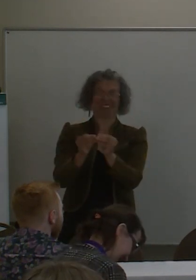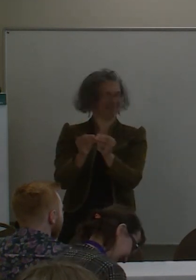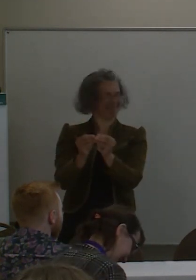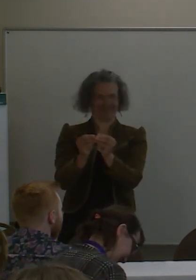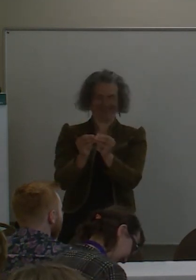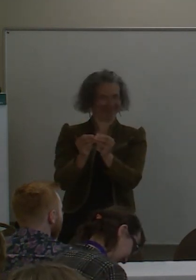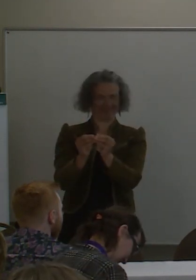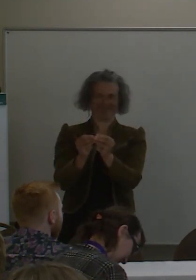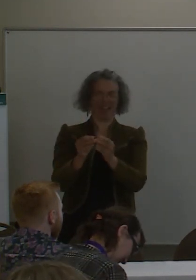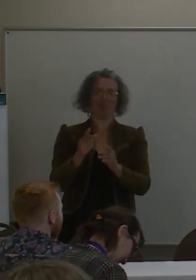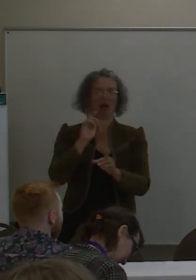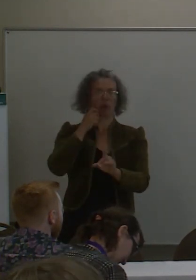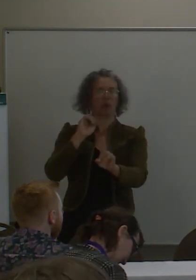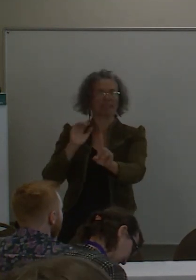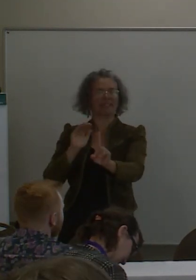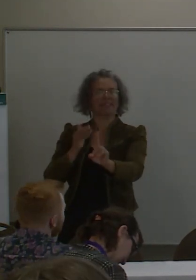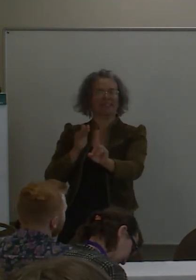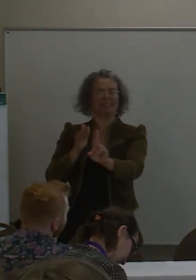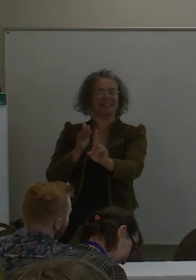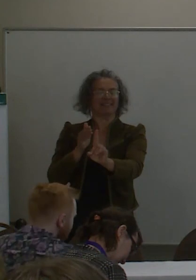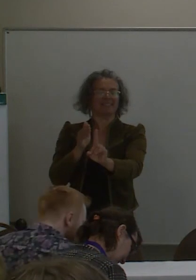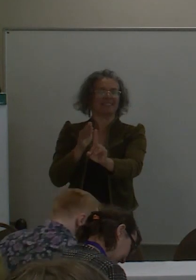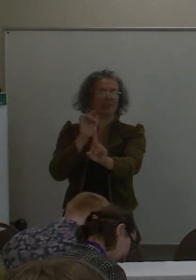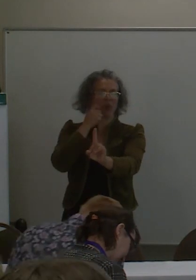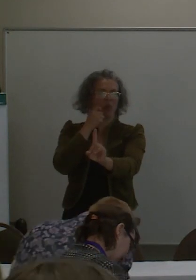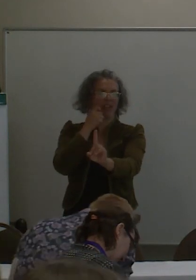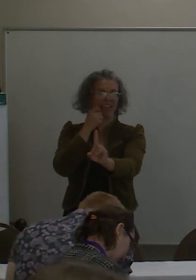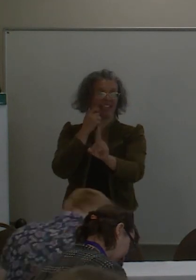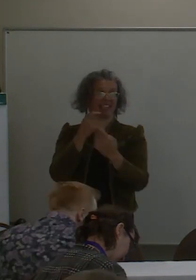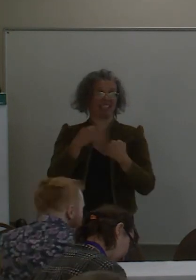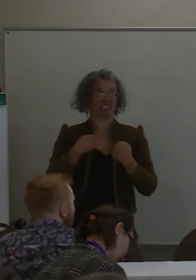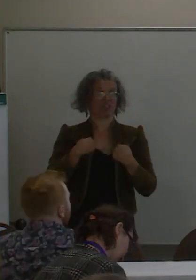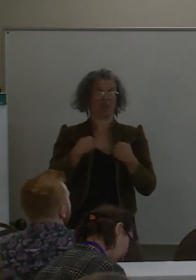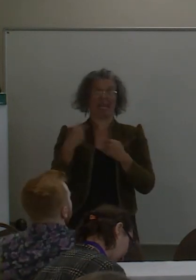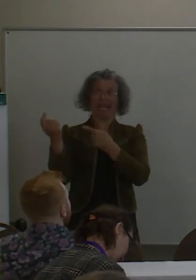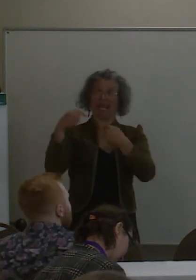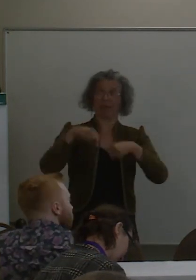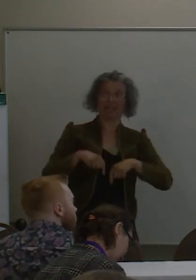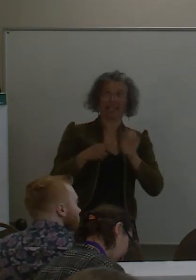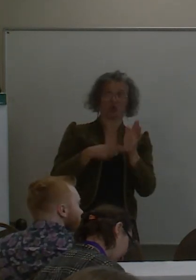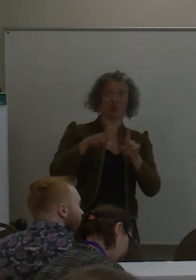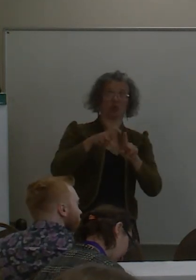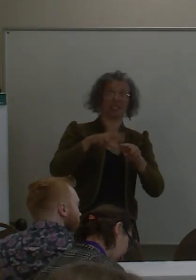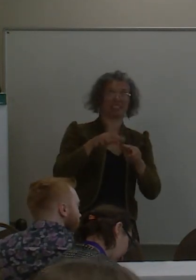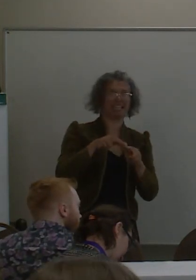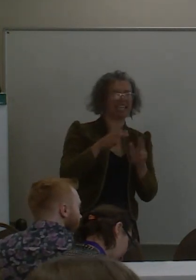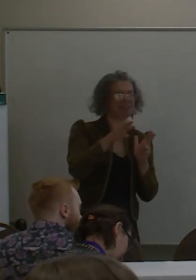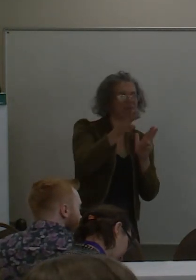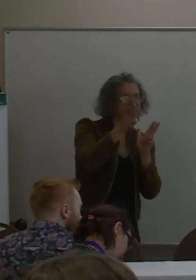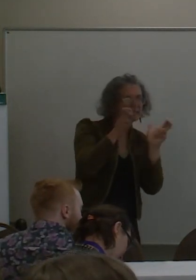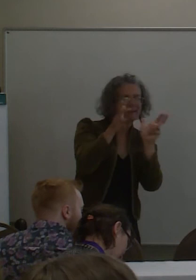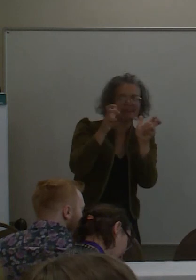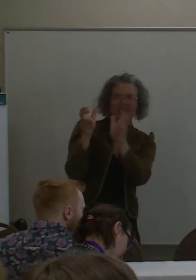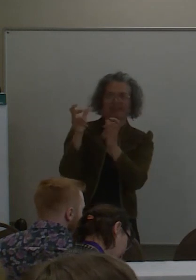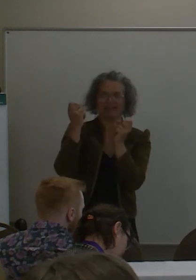but we're gonna get there, and just being here for me is gonna help me come back to Vancouver